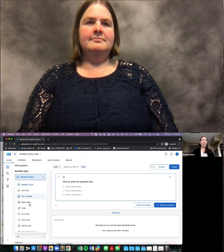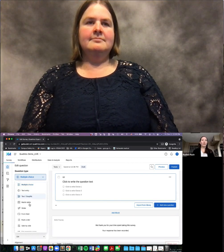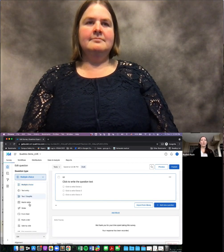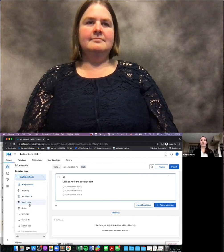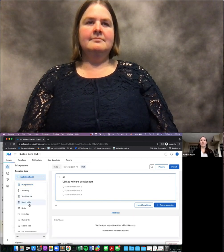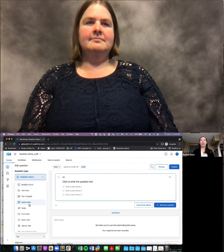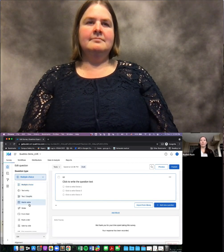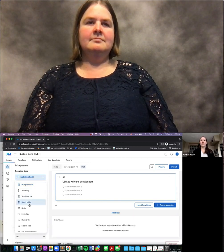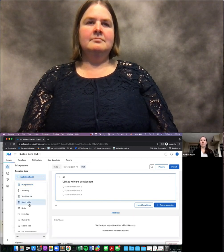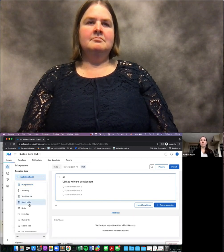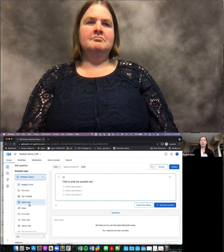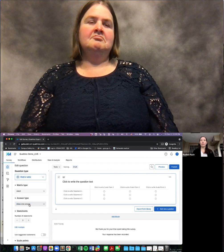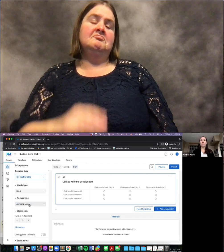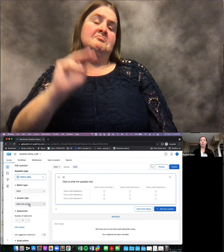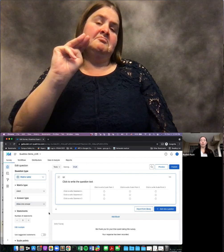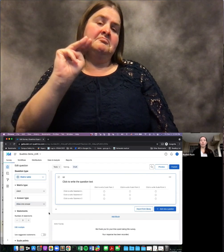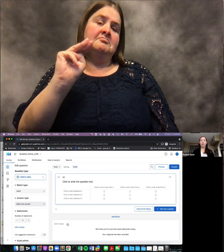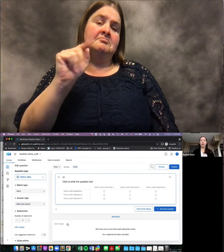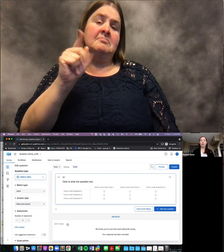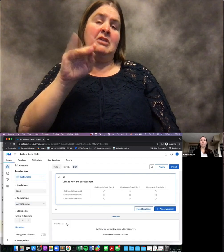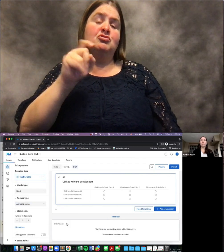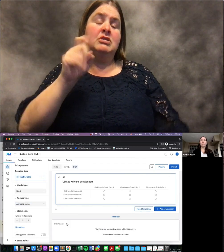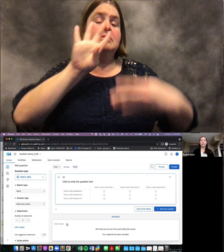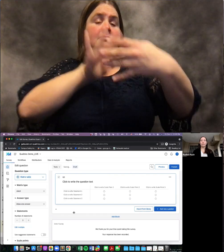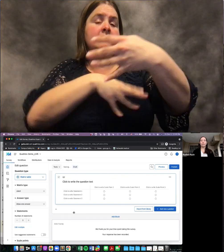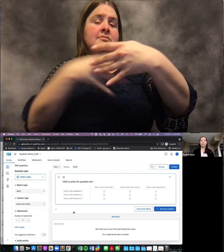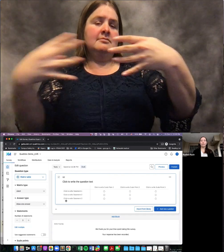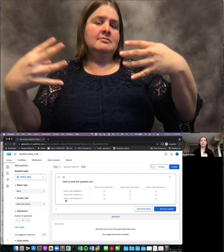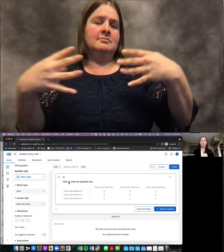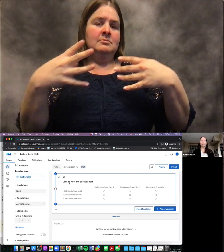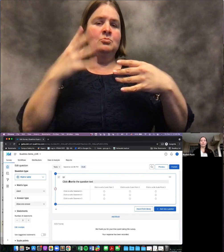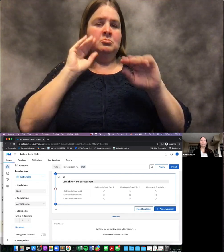So this time, I want to pick a matrix question type.